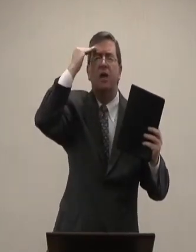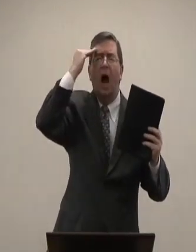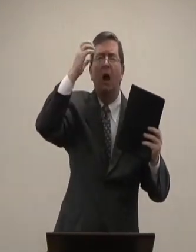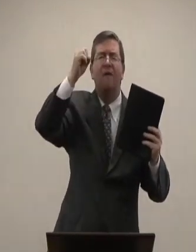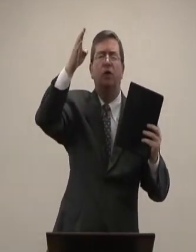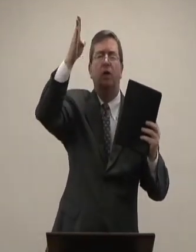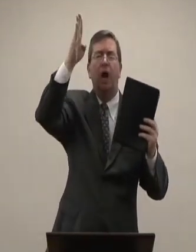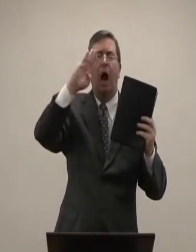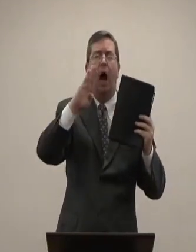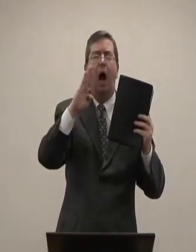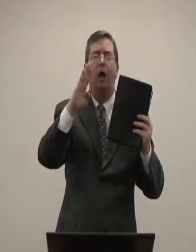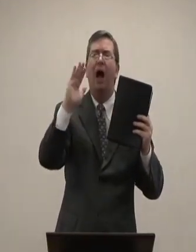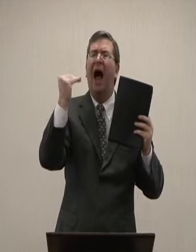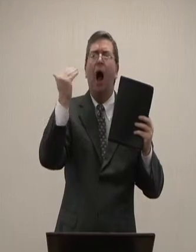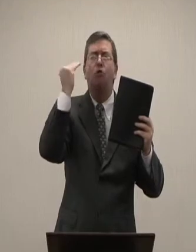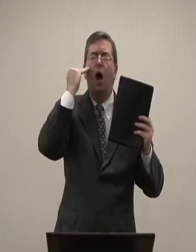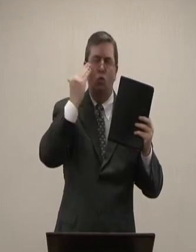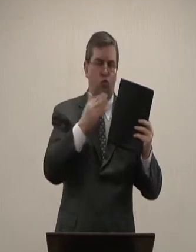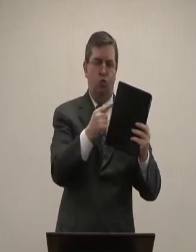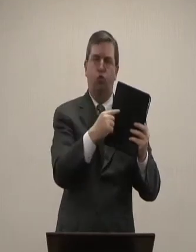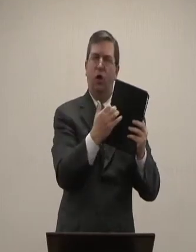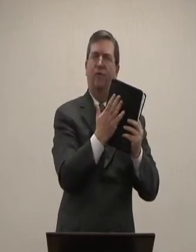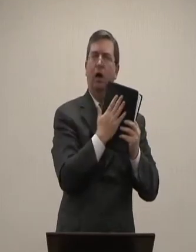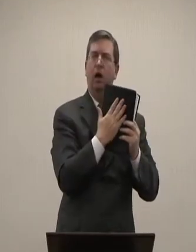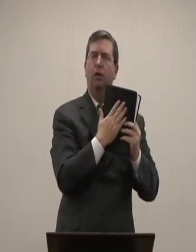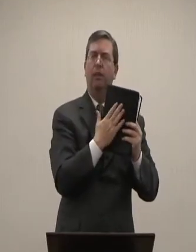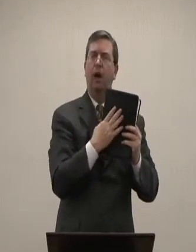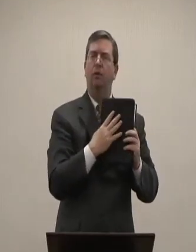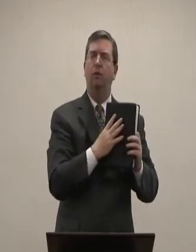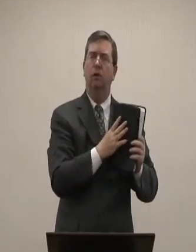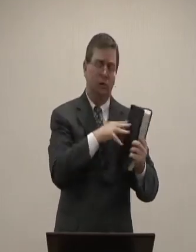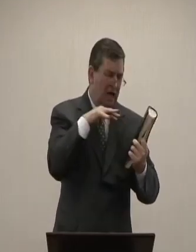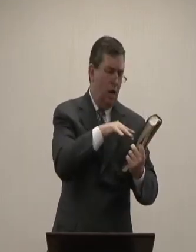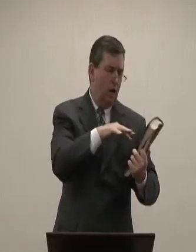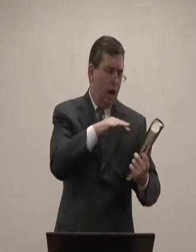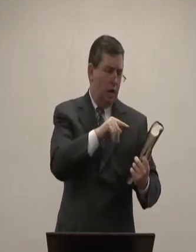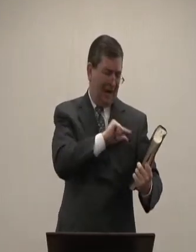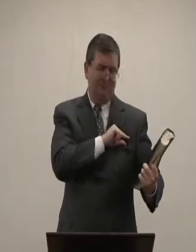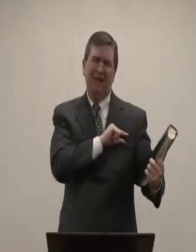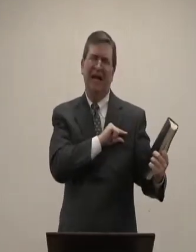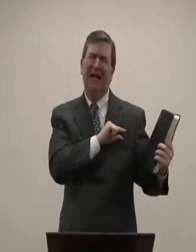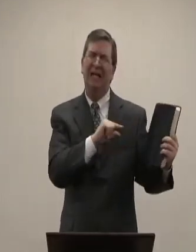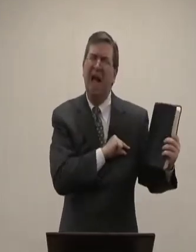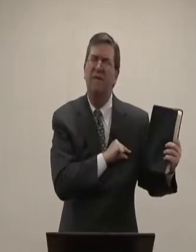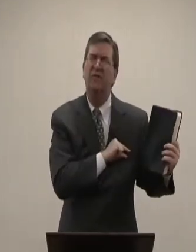full understanding of the Word of God. And that you know the full